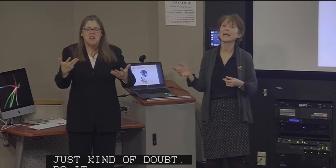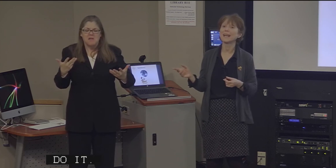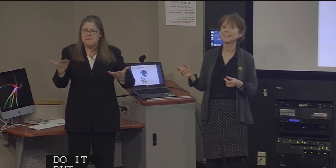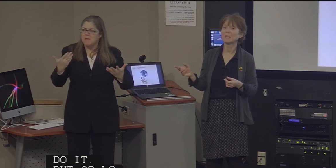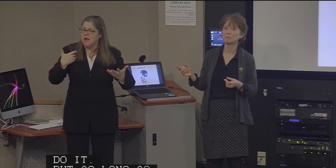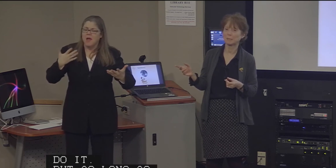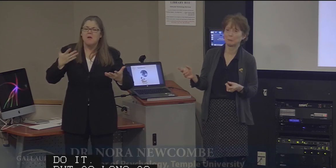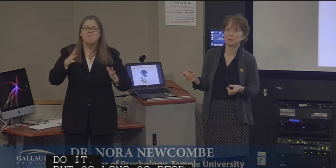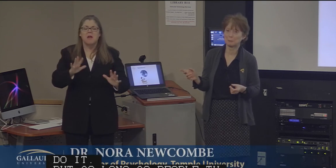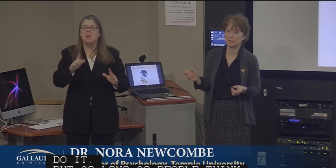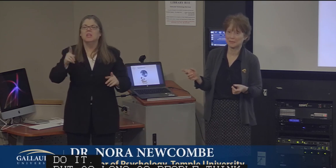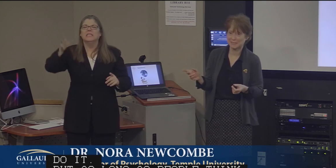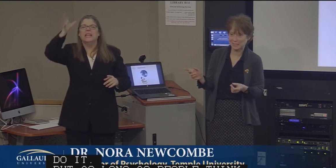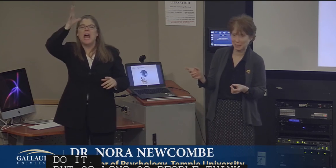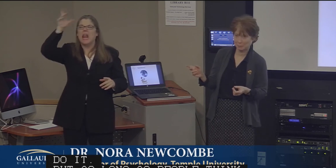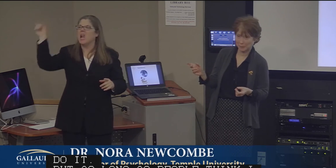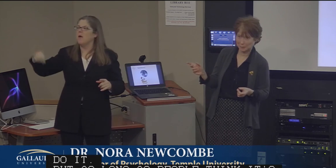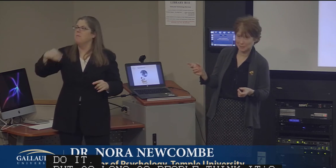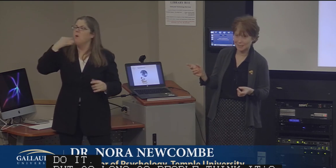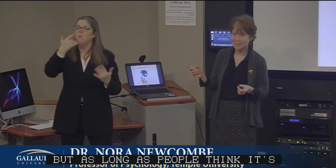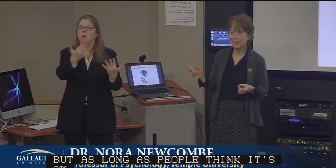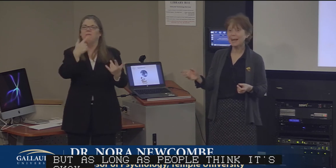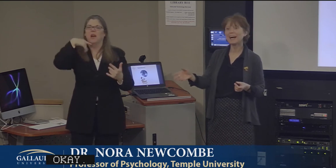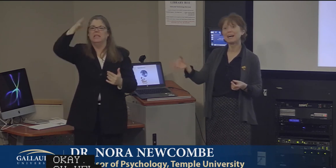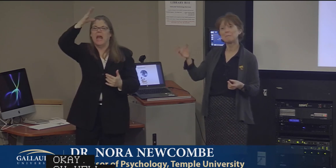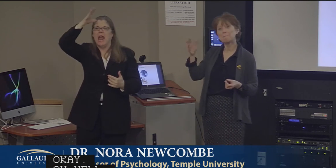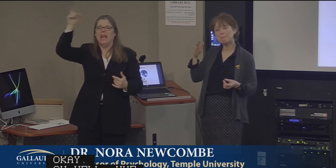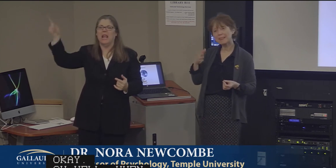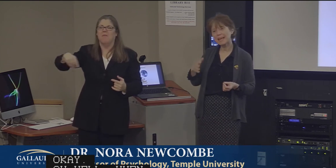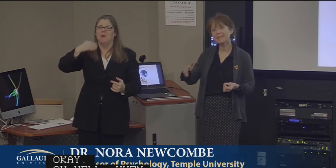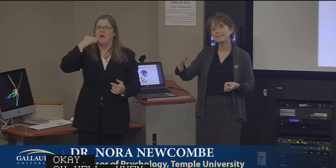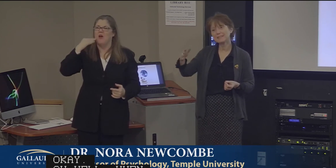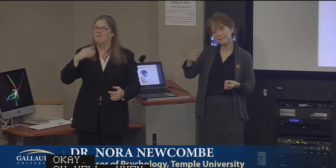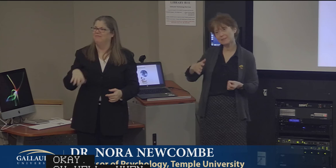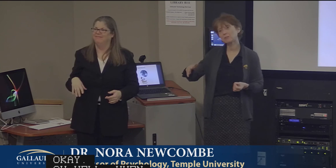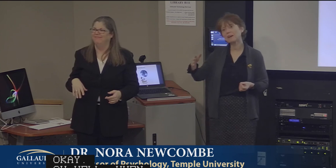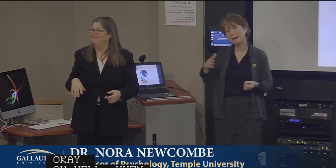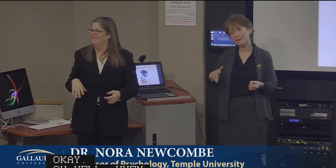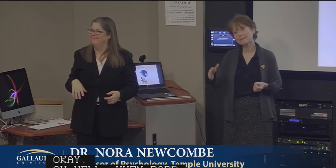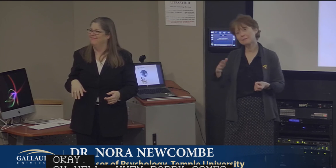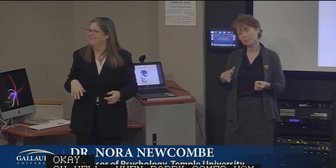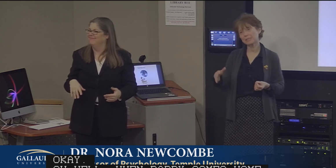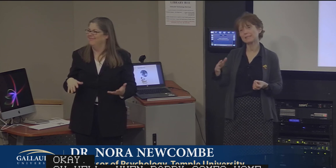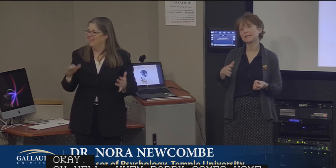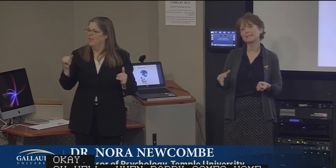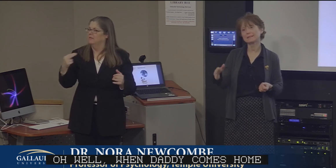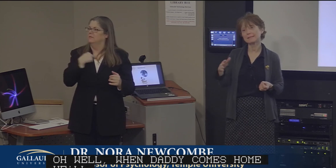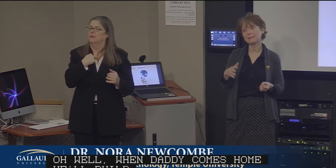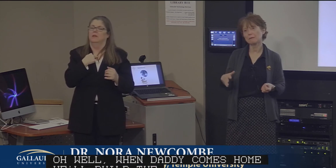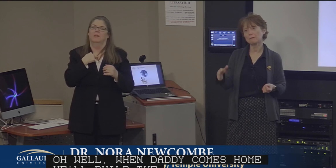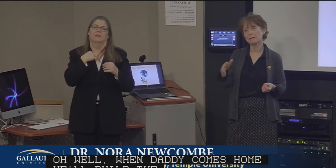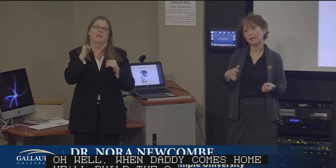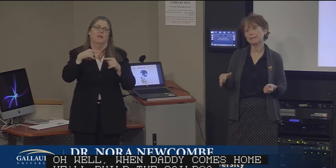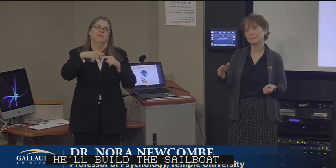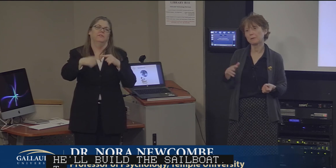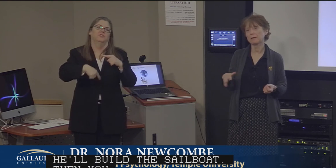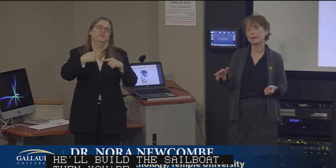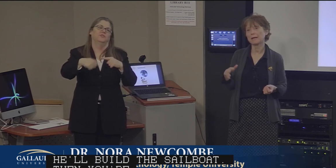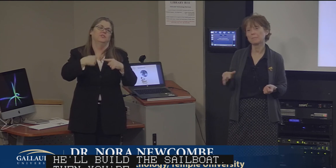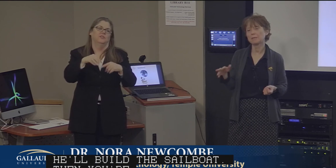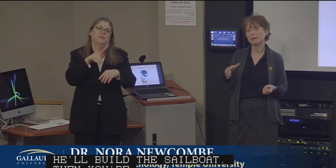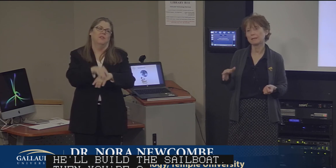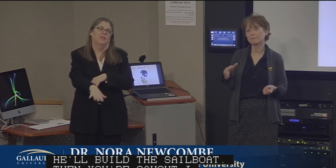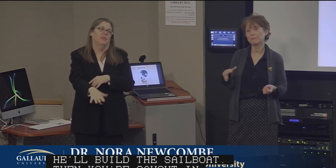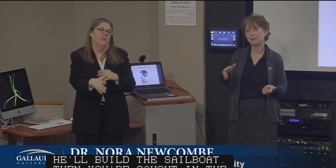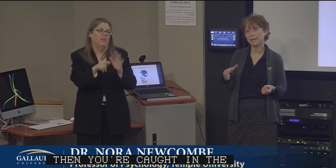when daddy comes home, he'll build the sailboat, then you're caught in the vicious cycle. So that's where I